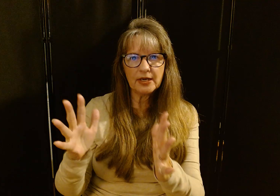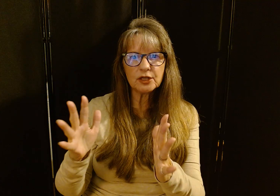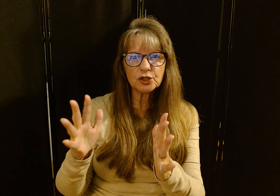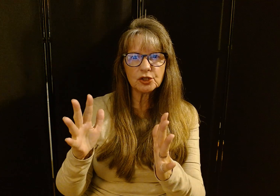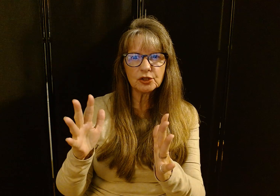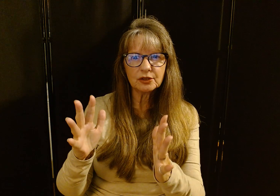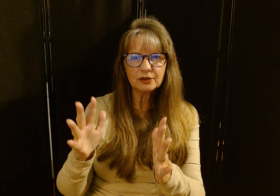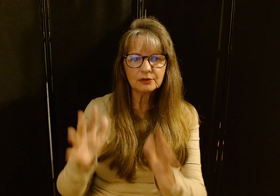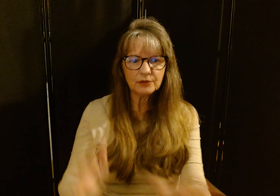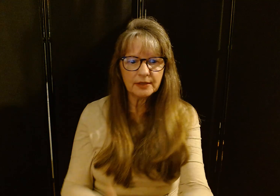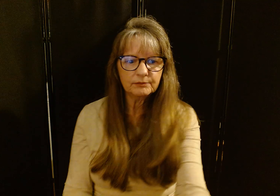finish. Right?